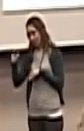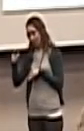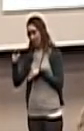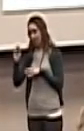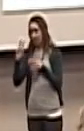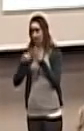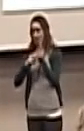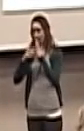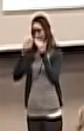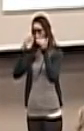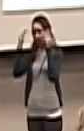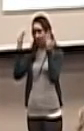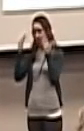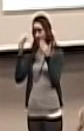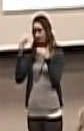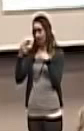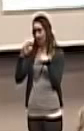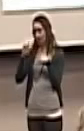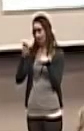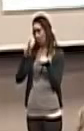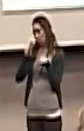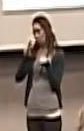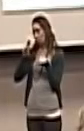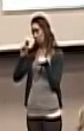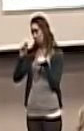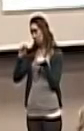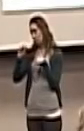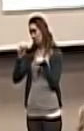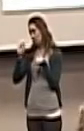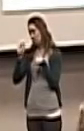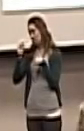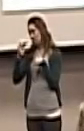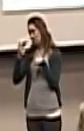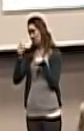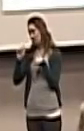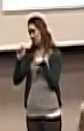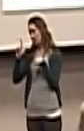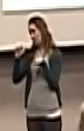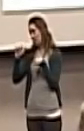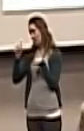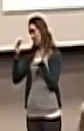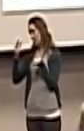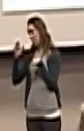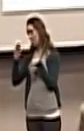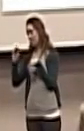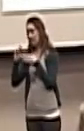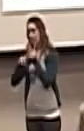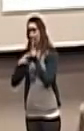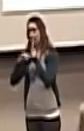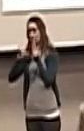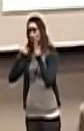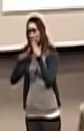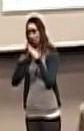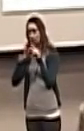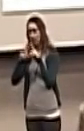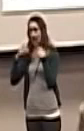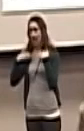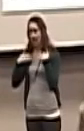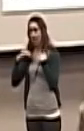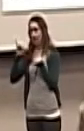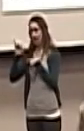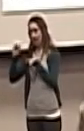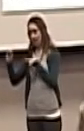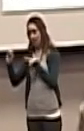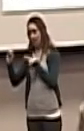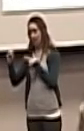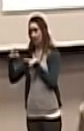us is Yerushalayim. Jerusalem is a plural ending, but a singular